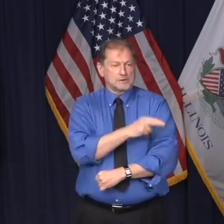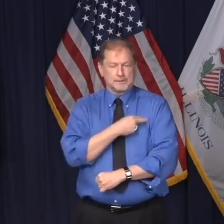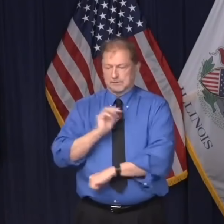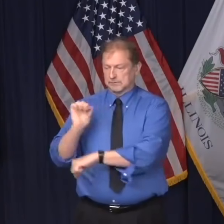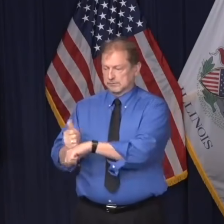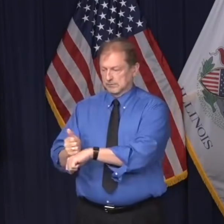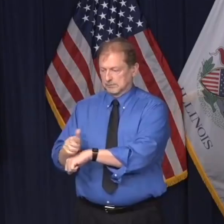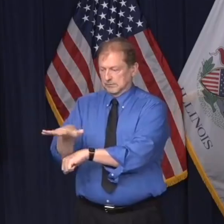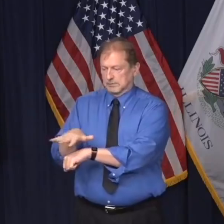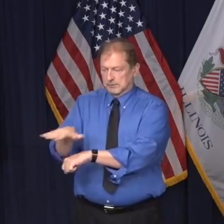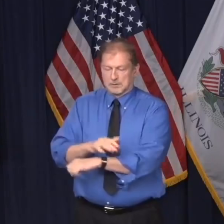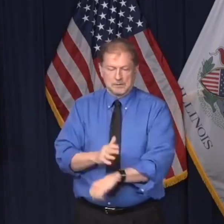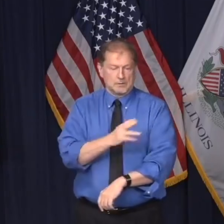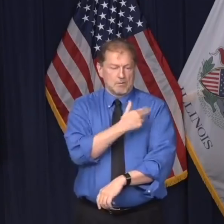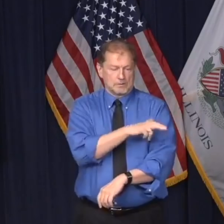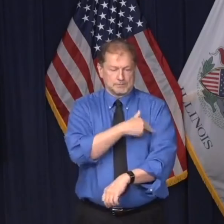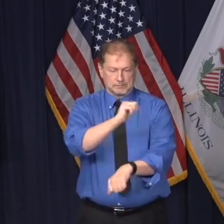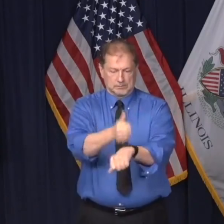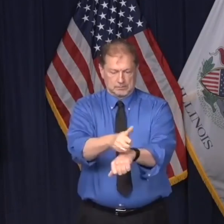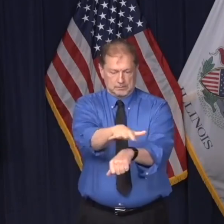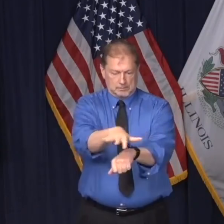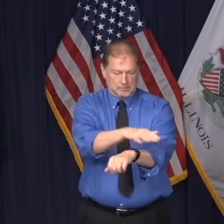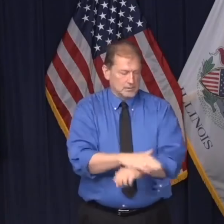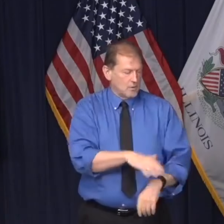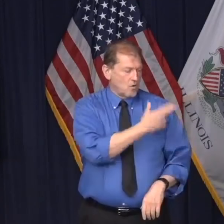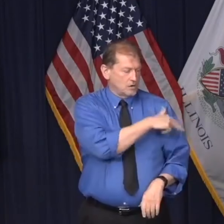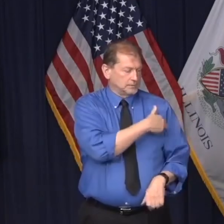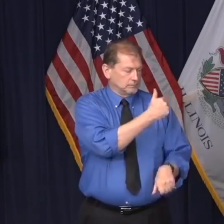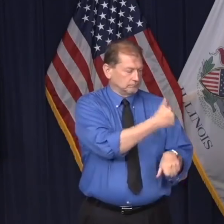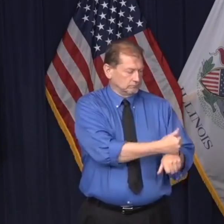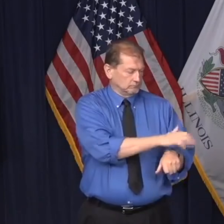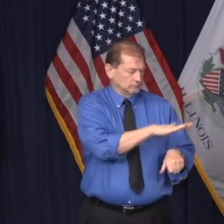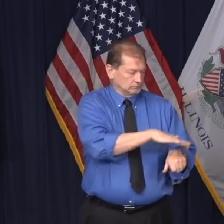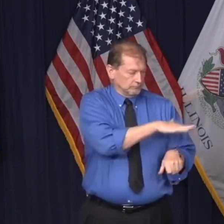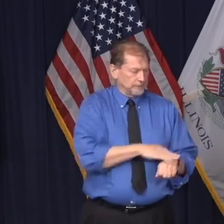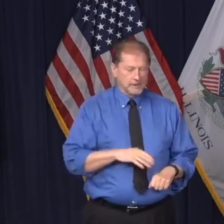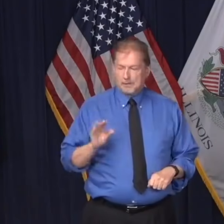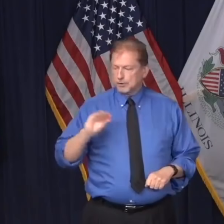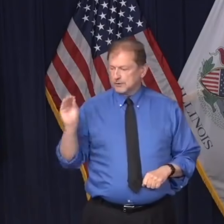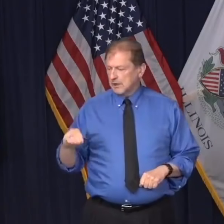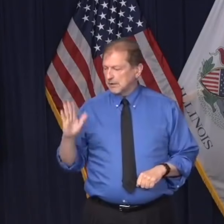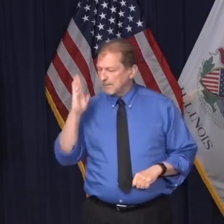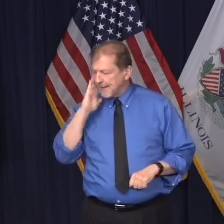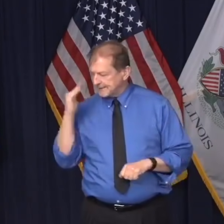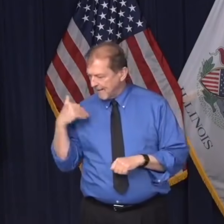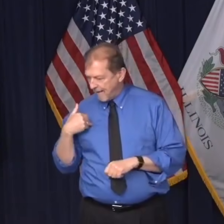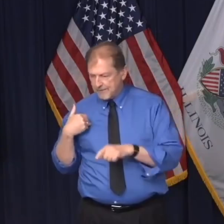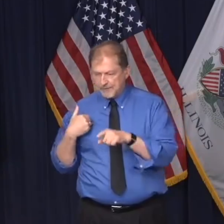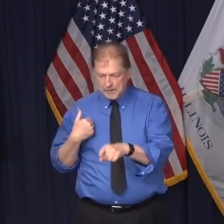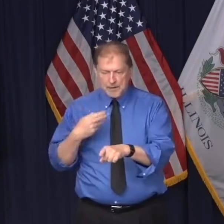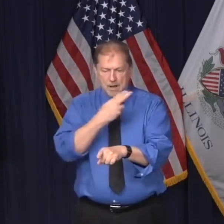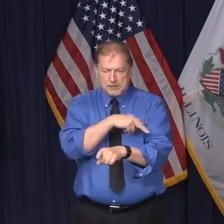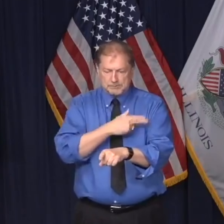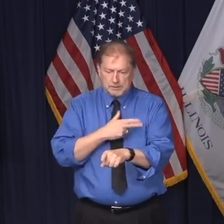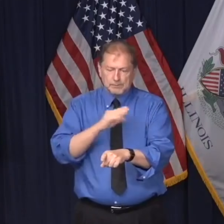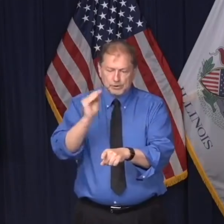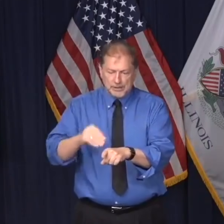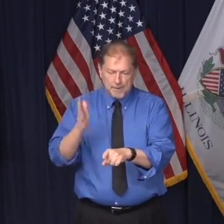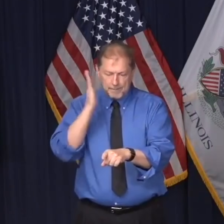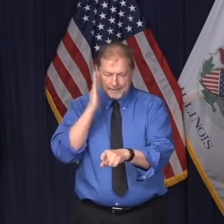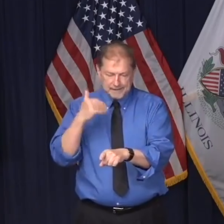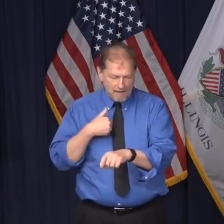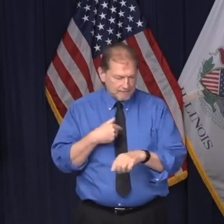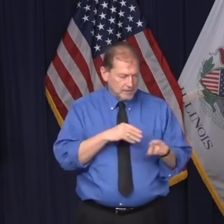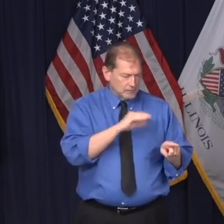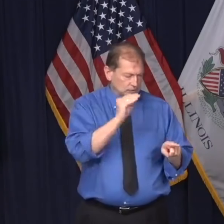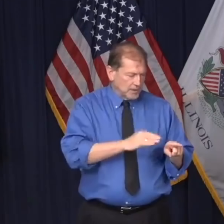the hospitals? How many beds are available at the hospitals that would serve a certain area of the state, rather